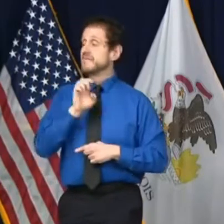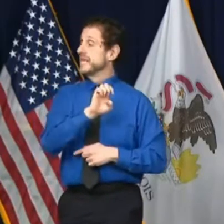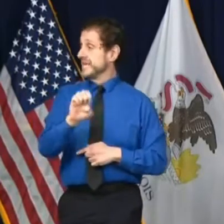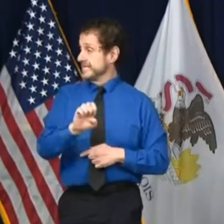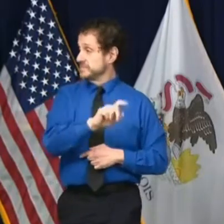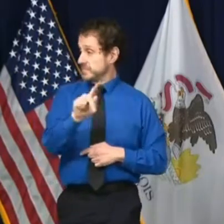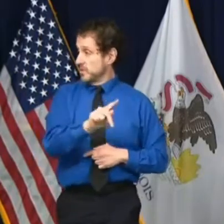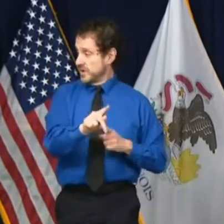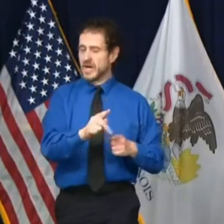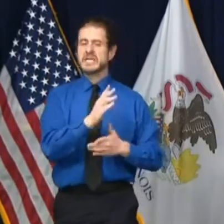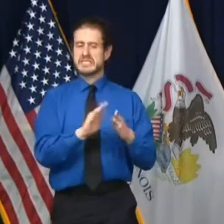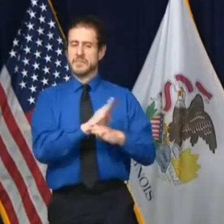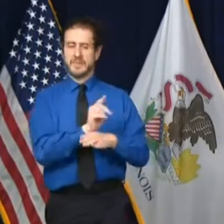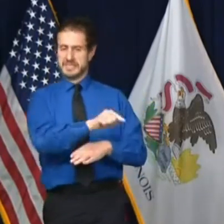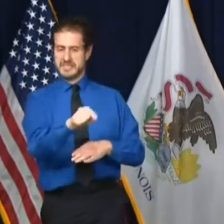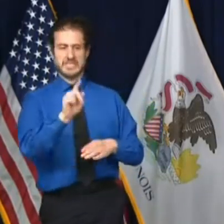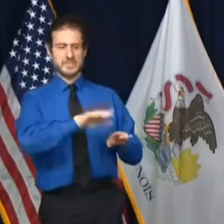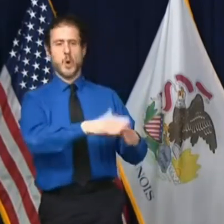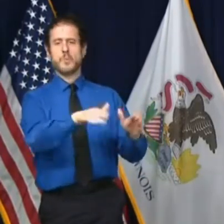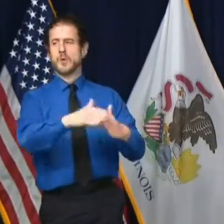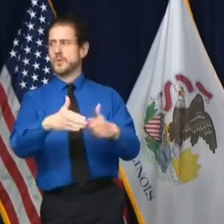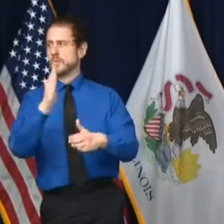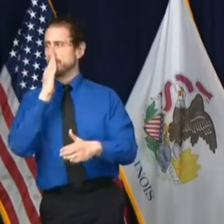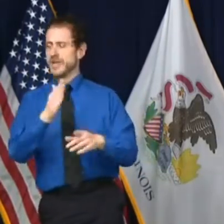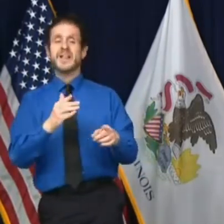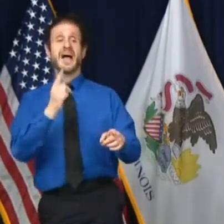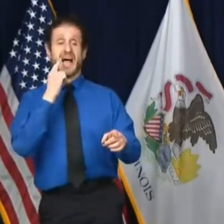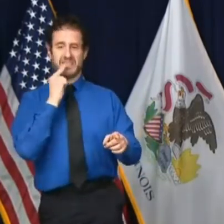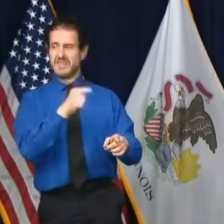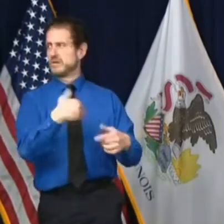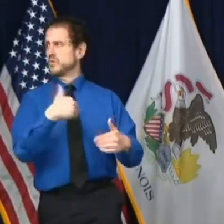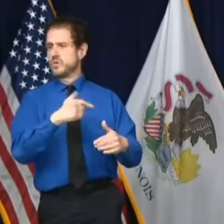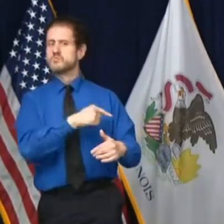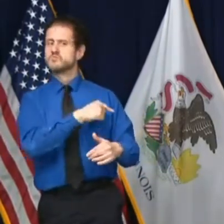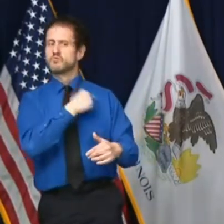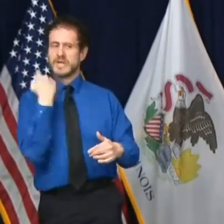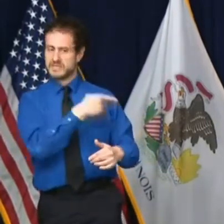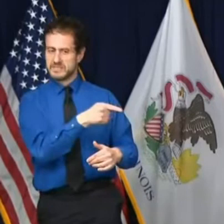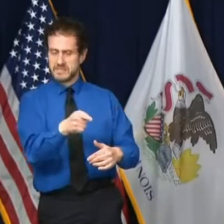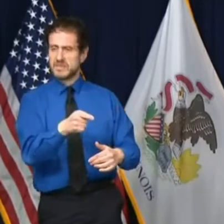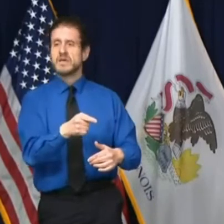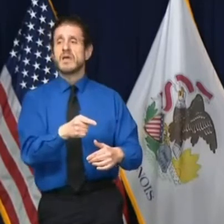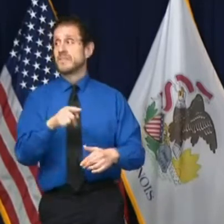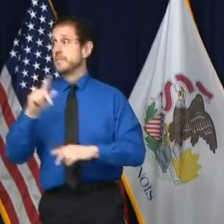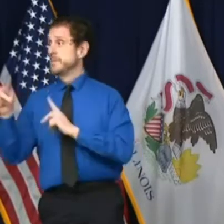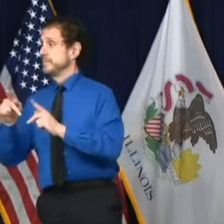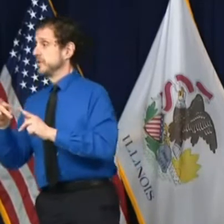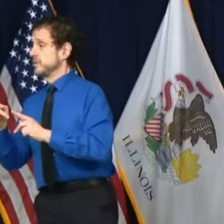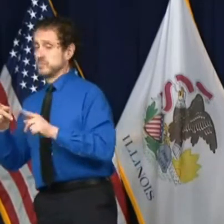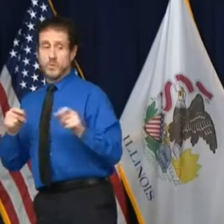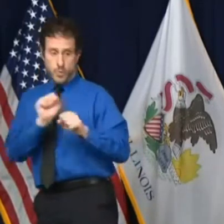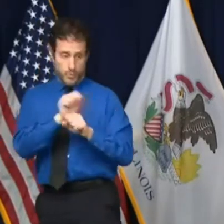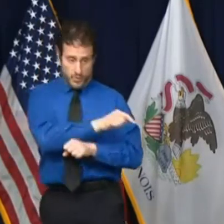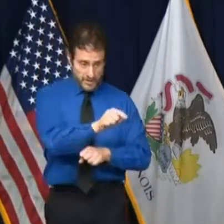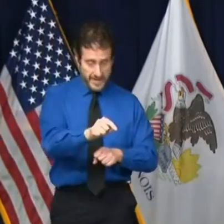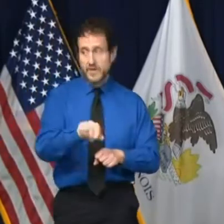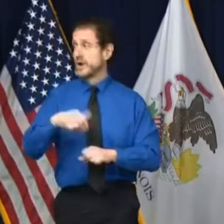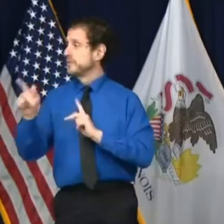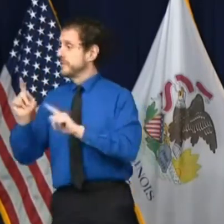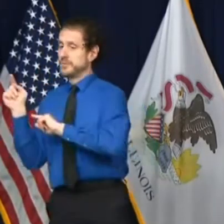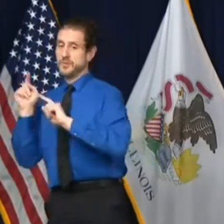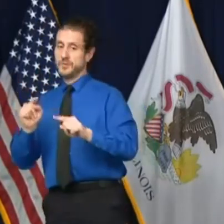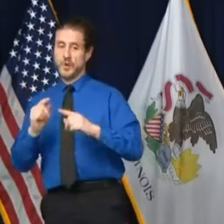is opening, some of the businesses in East Peoria are opening, I think they're running the risk that they're going to infect people who work there, infect people who